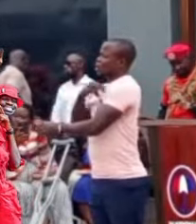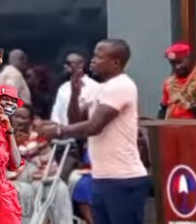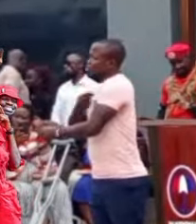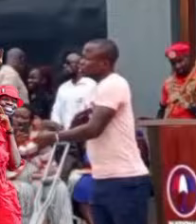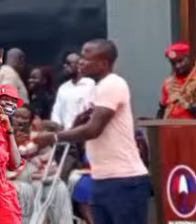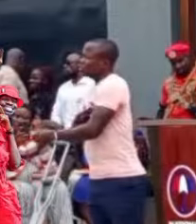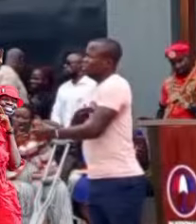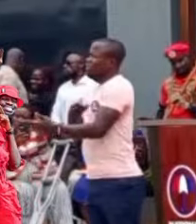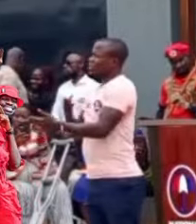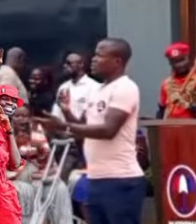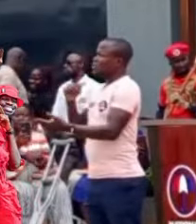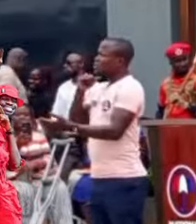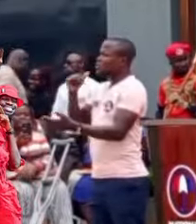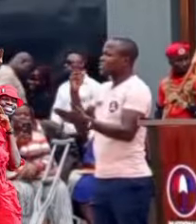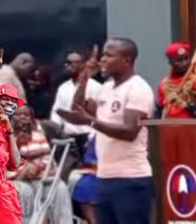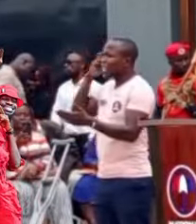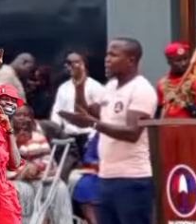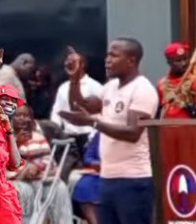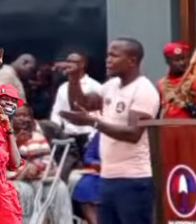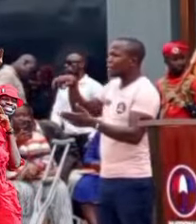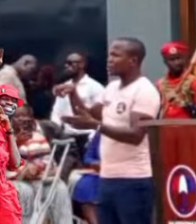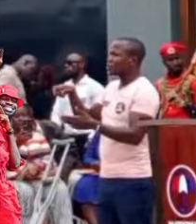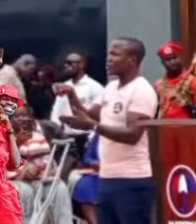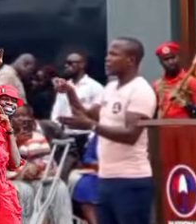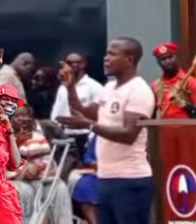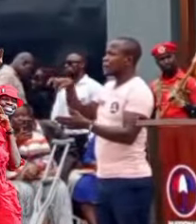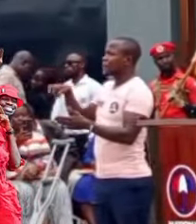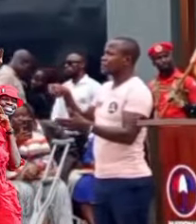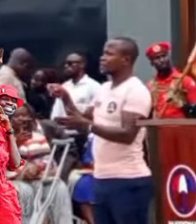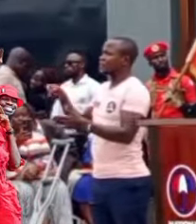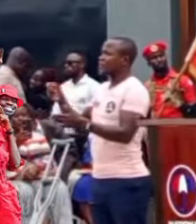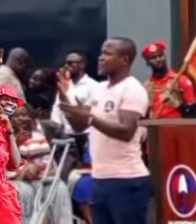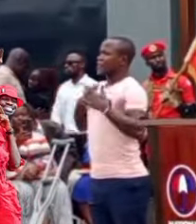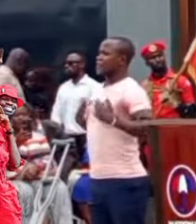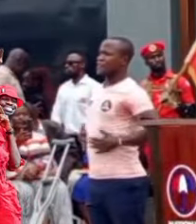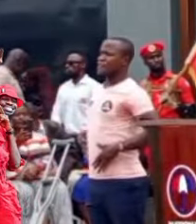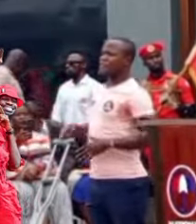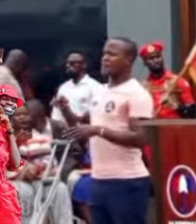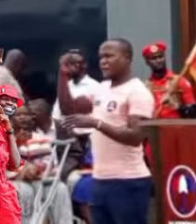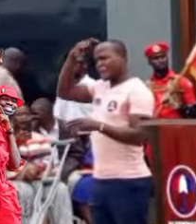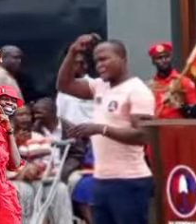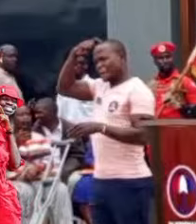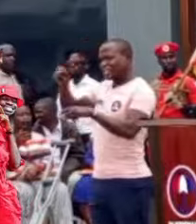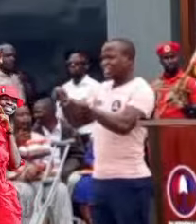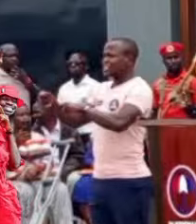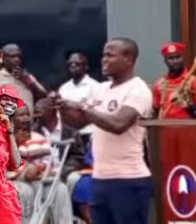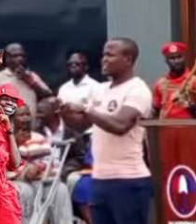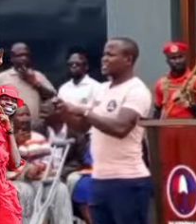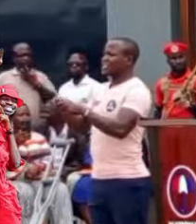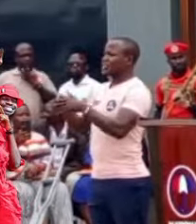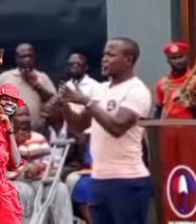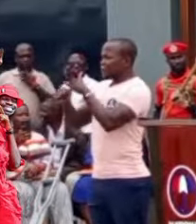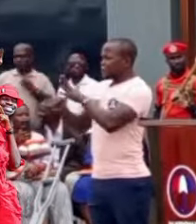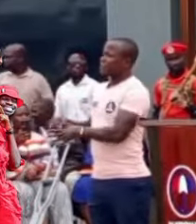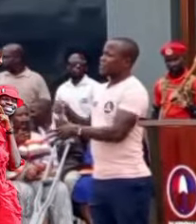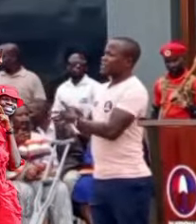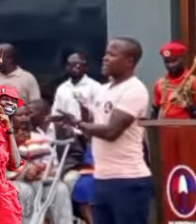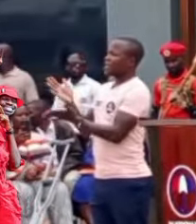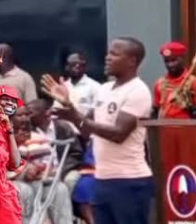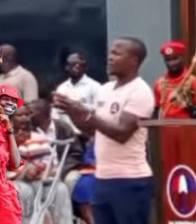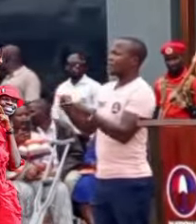hospitals. You not hear somebody that is physically or mentally challenged being